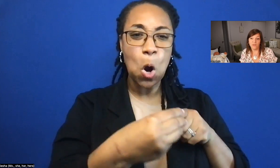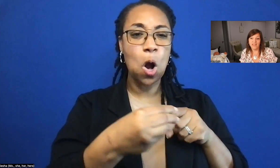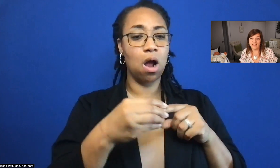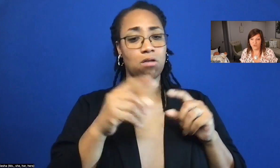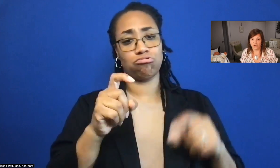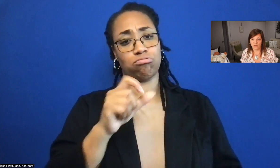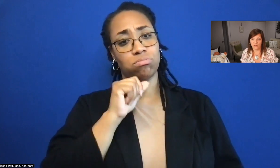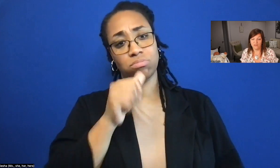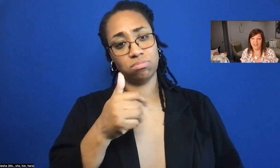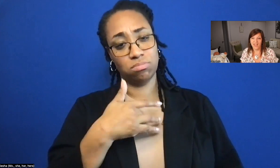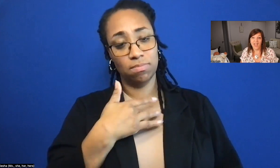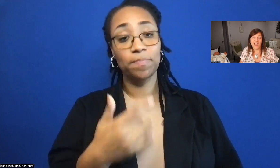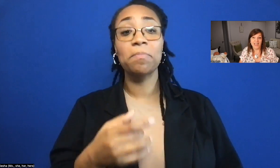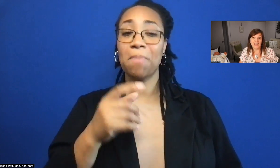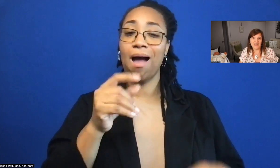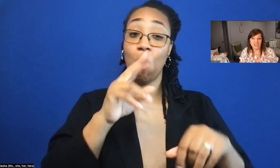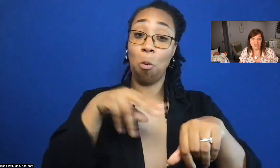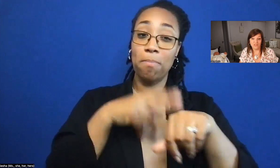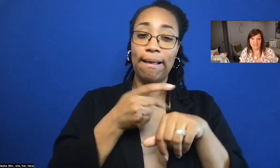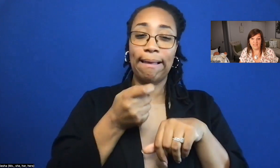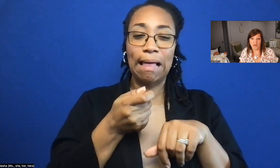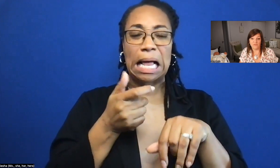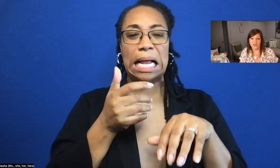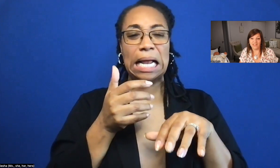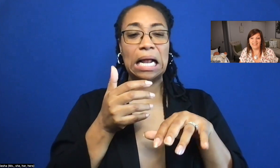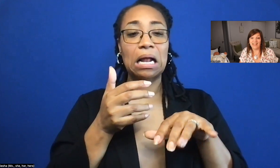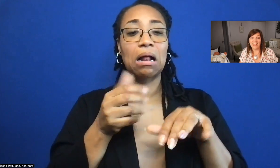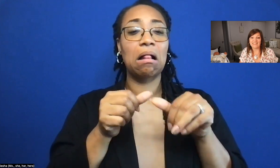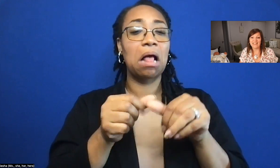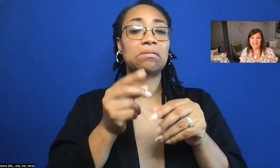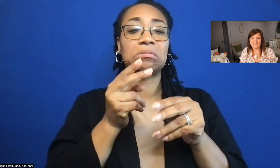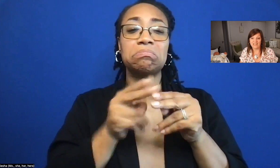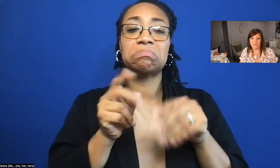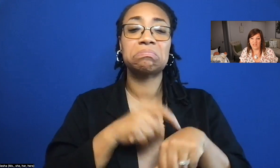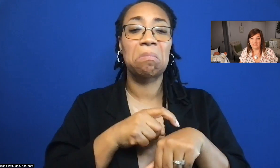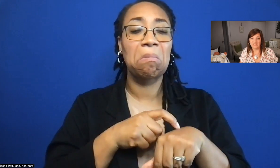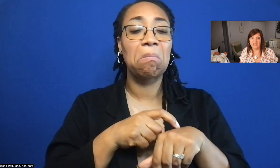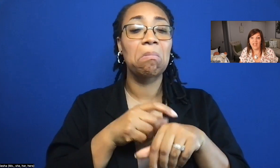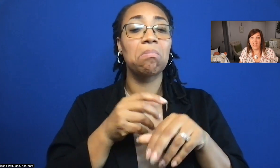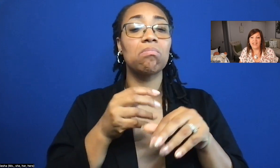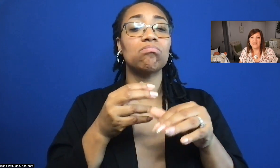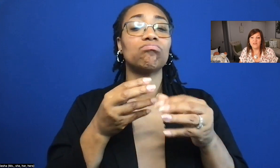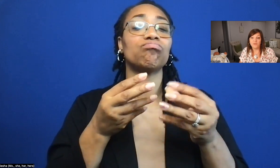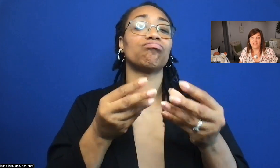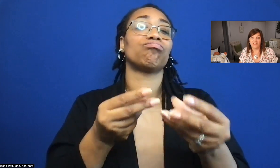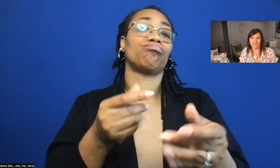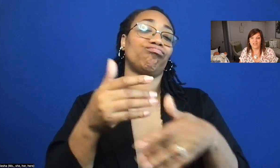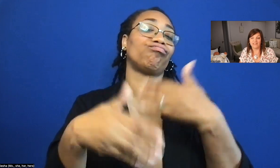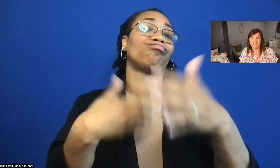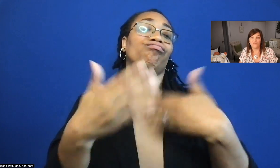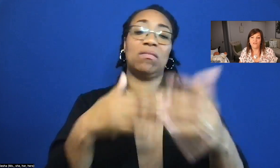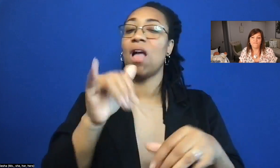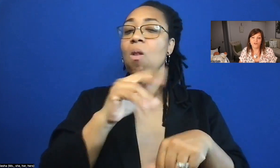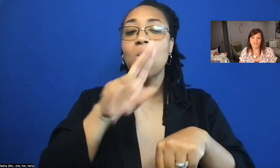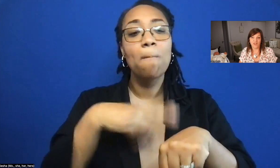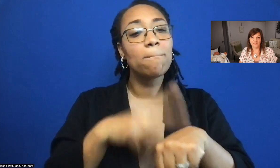pull is normal. Initial discomfort that lasts less than a minute and nipple tenderness